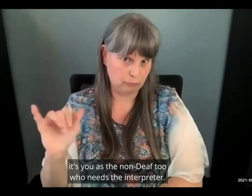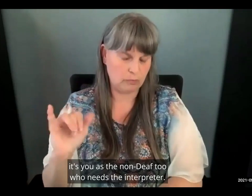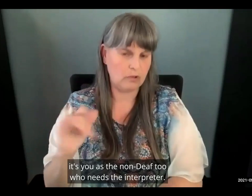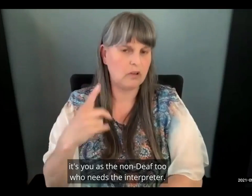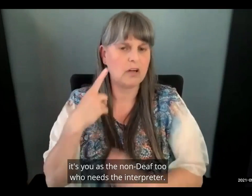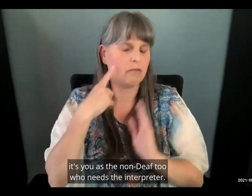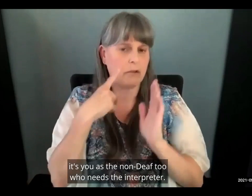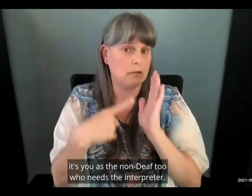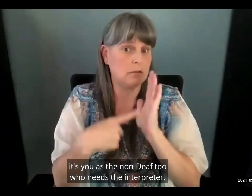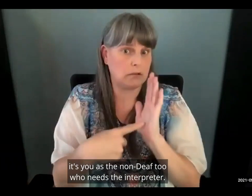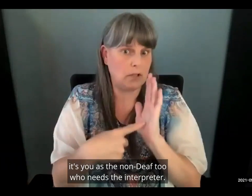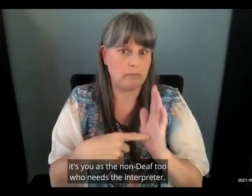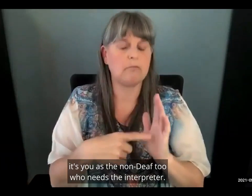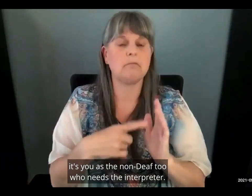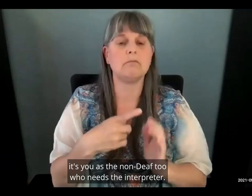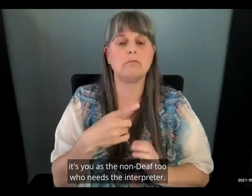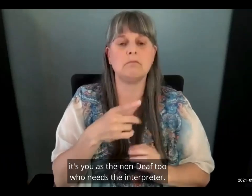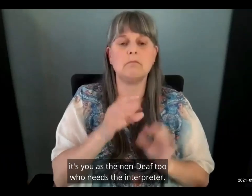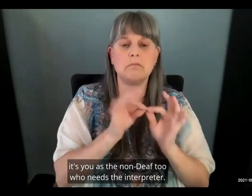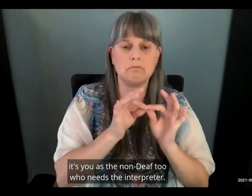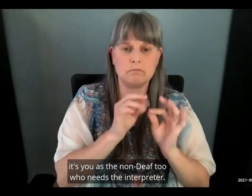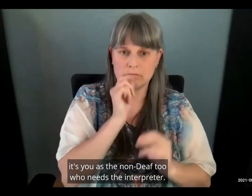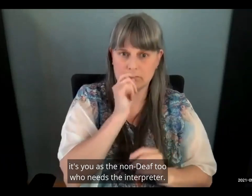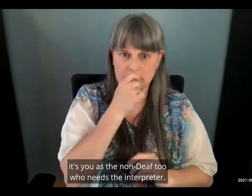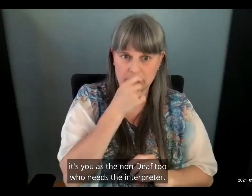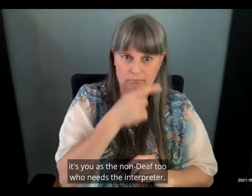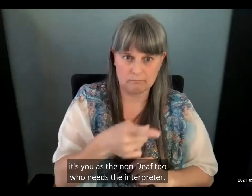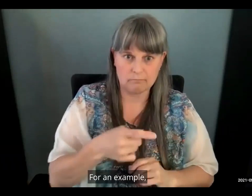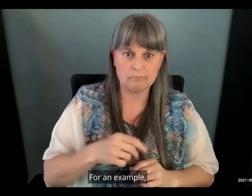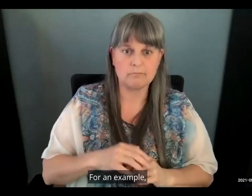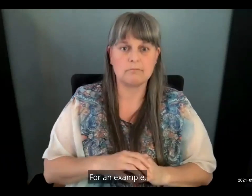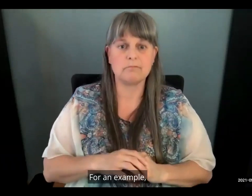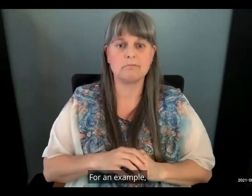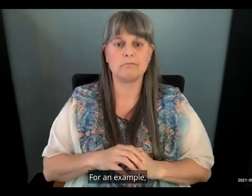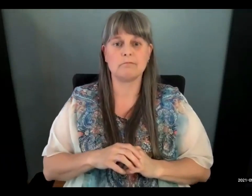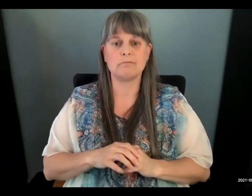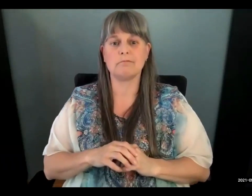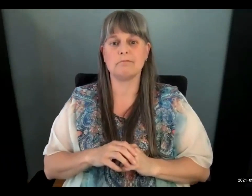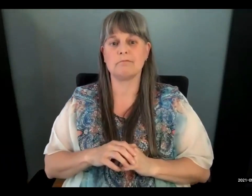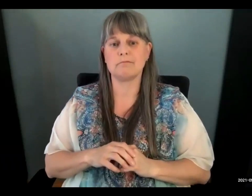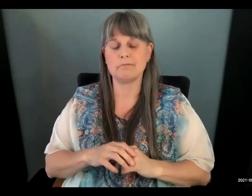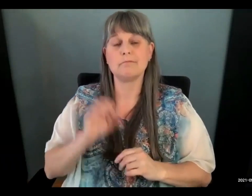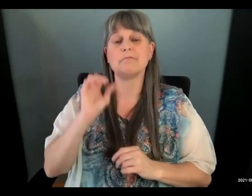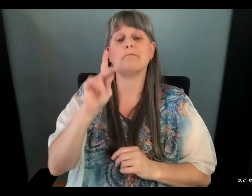you as the non-deaf person too who needs the interpreter. You know, for an example,